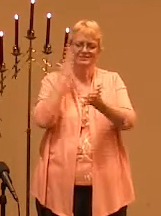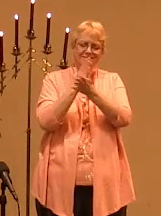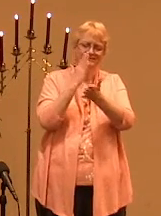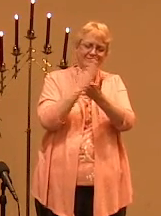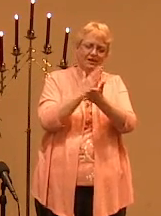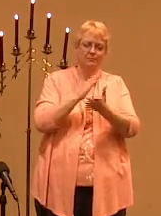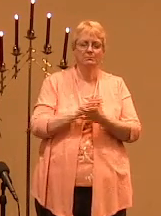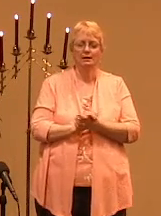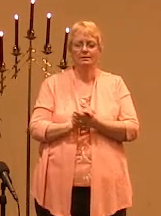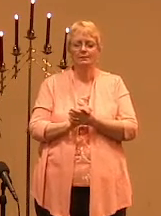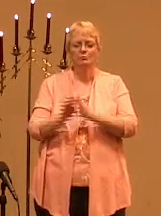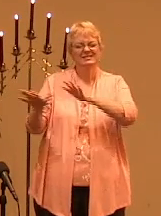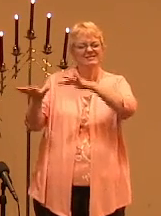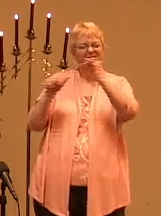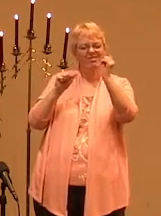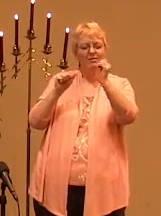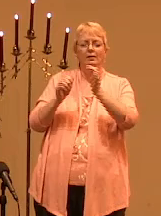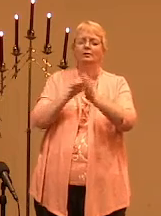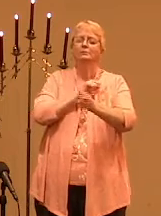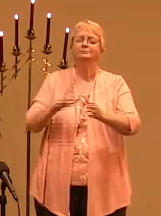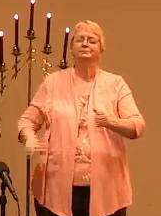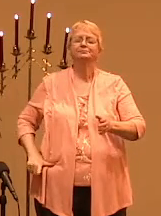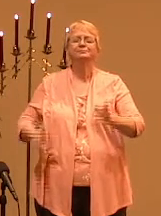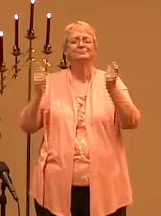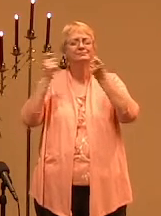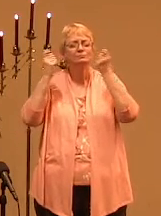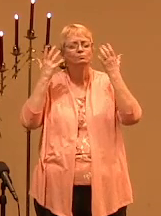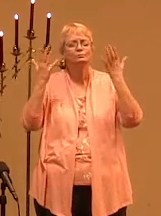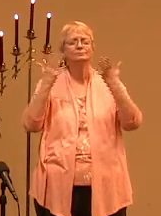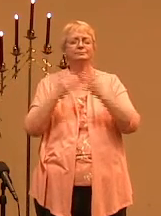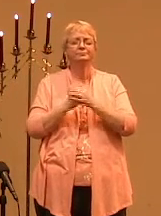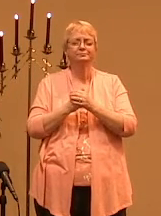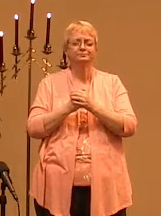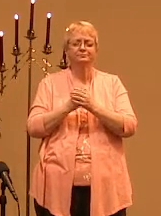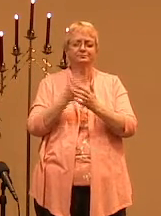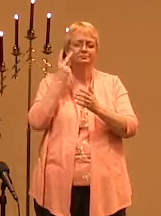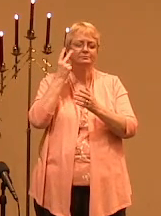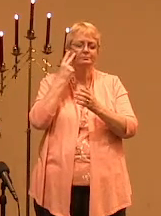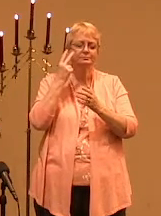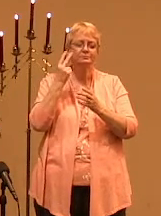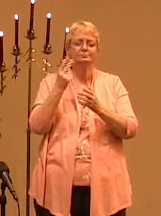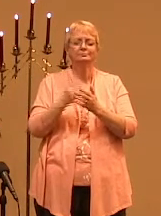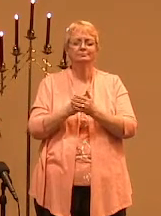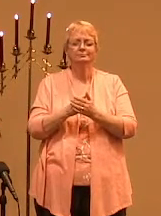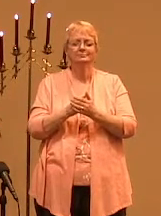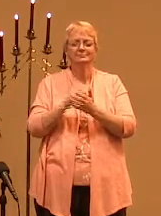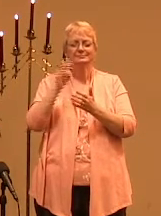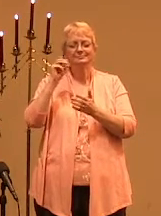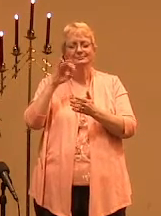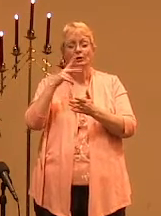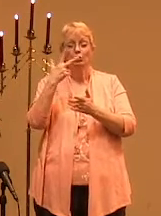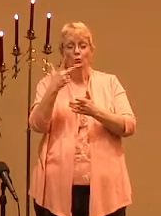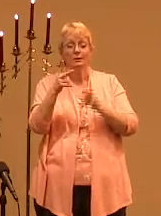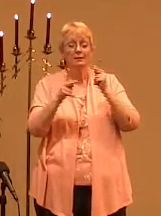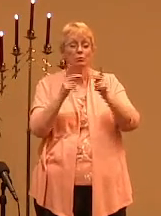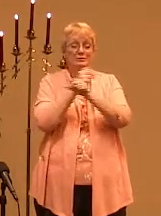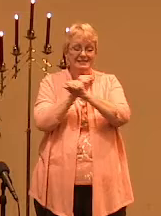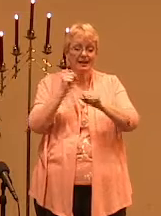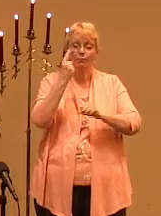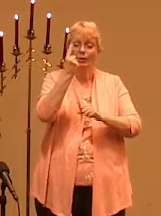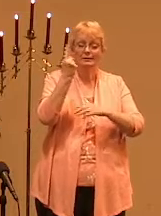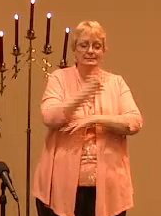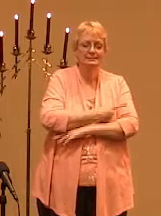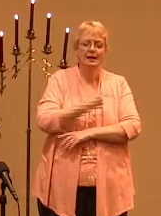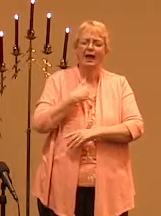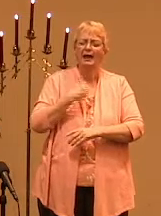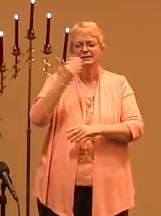end up retreating. Lord, I celebrate that, as I saw in one of the emails, 3 people were saved one day, and I know